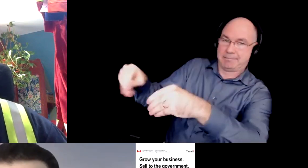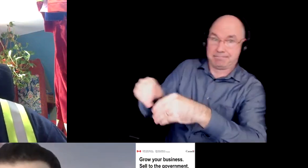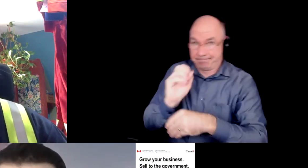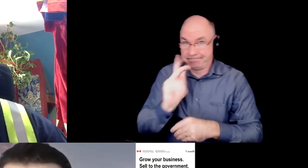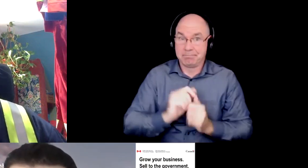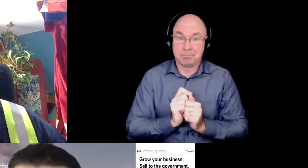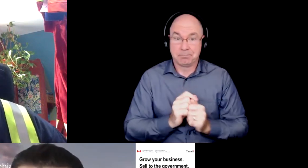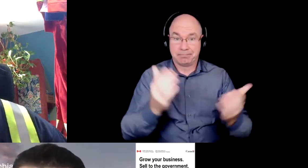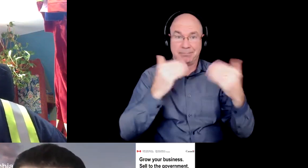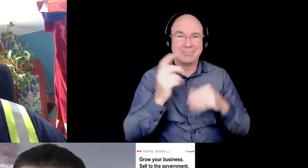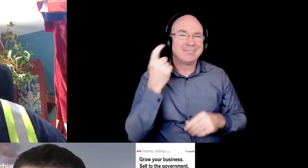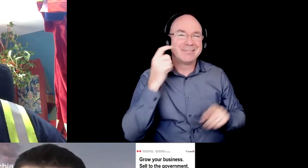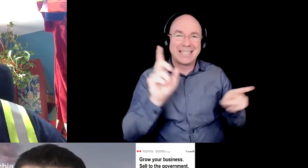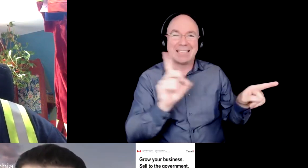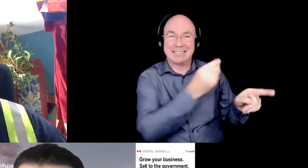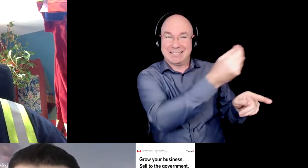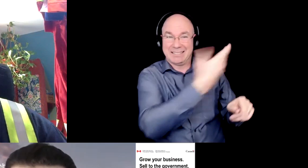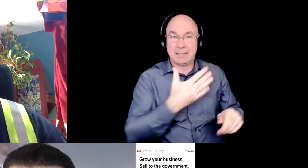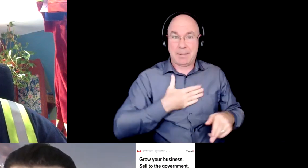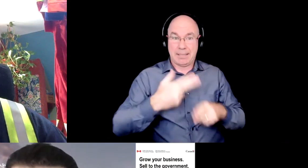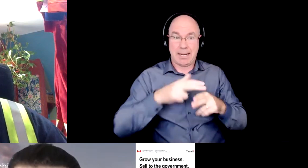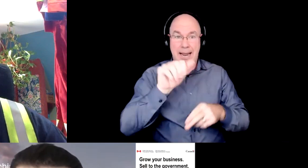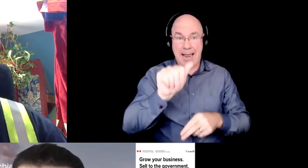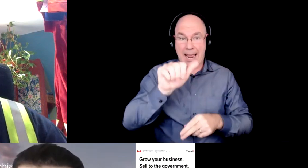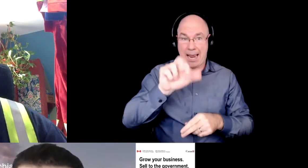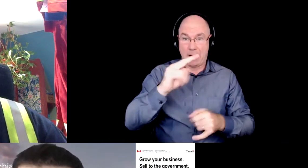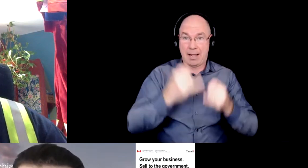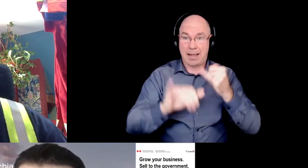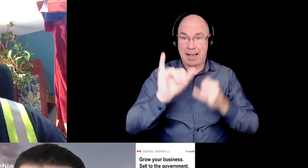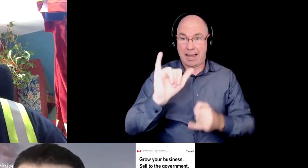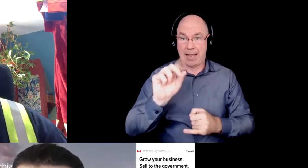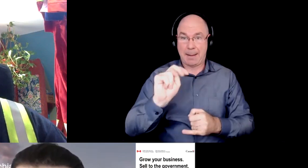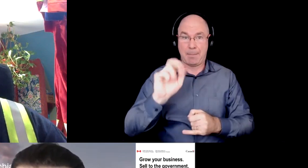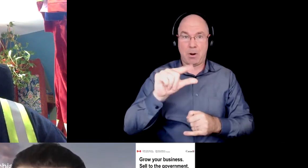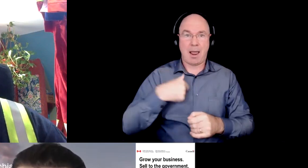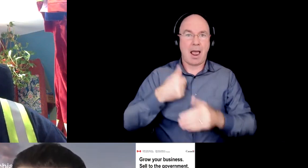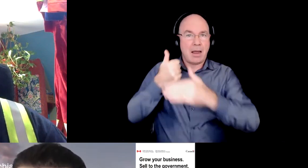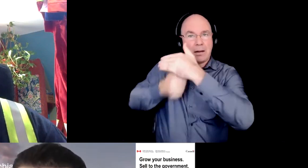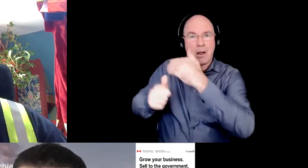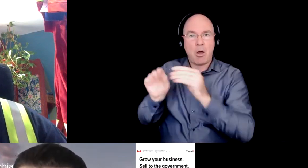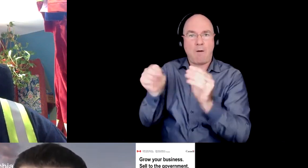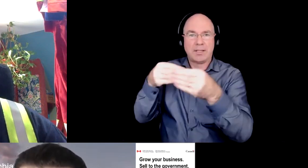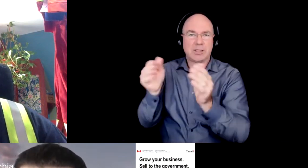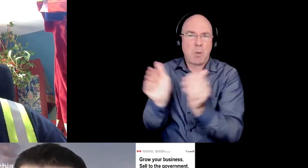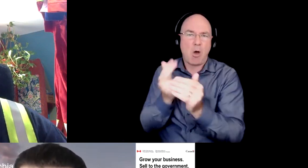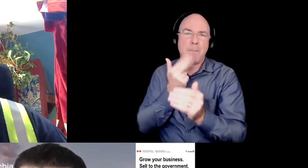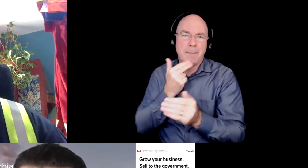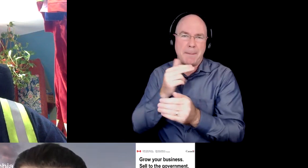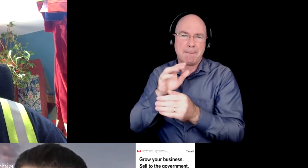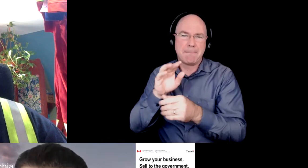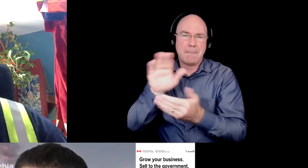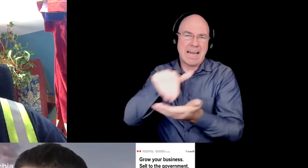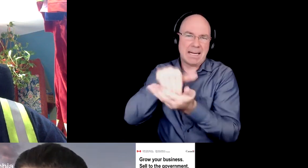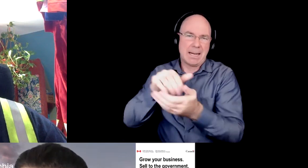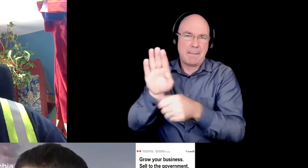So as Danielle said, my name is Aaron Ydenberg. I'm with the Office of Small and Medium Enterprises at Public Services